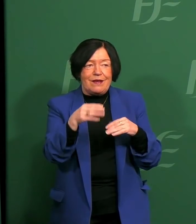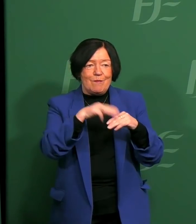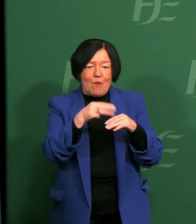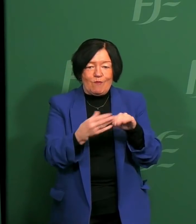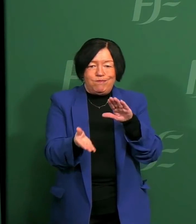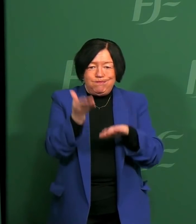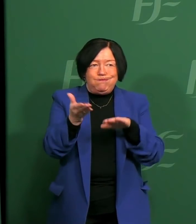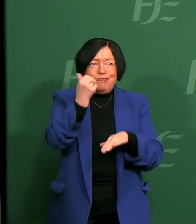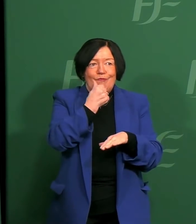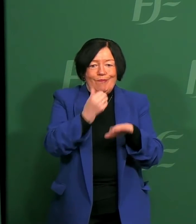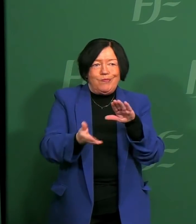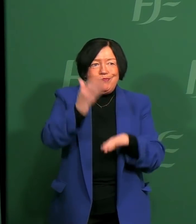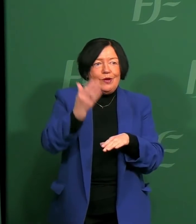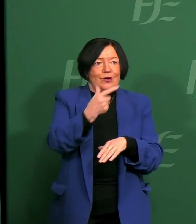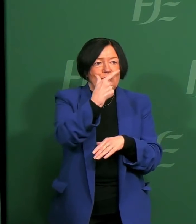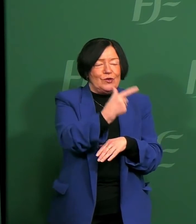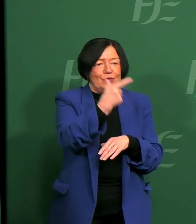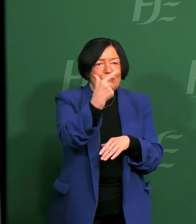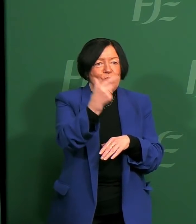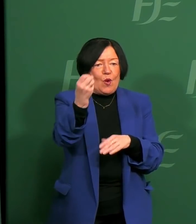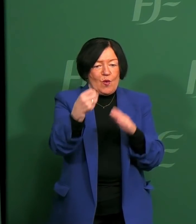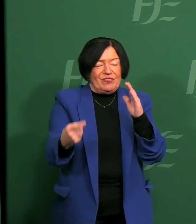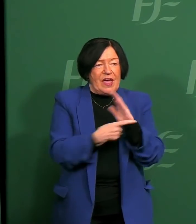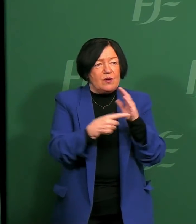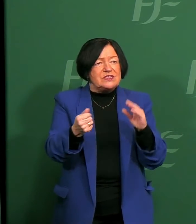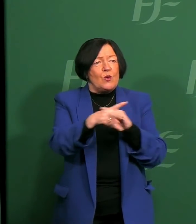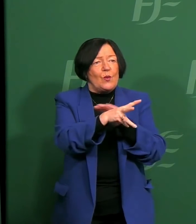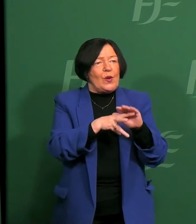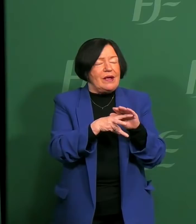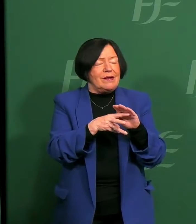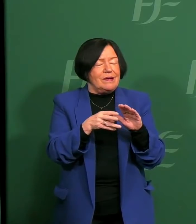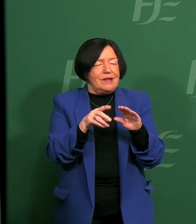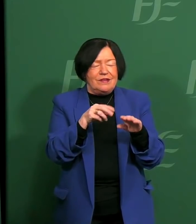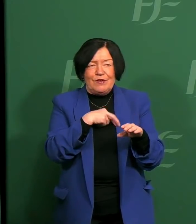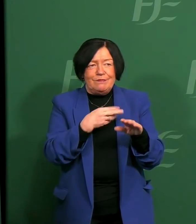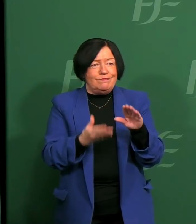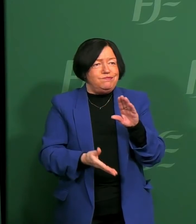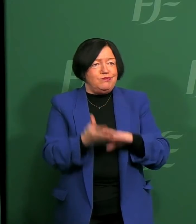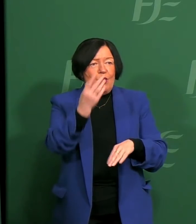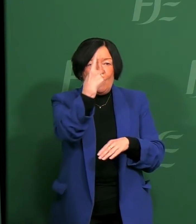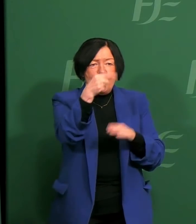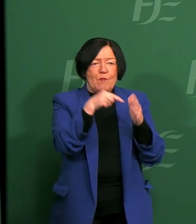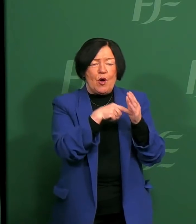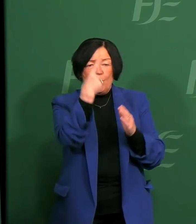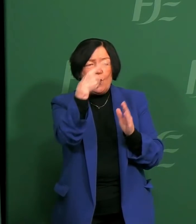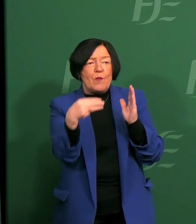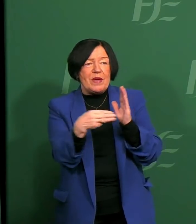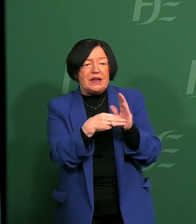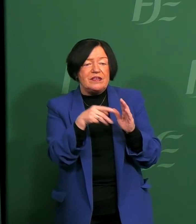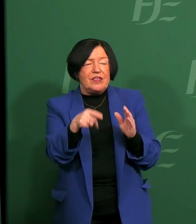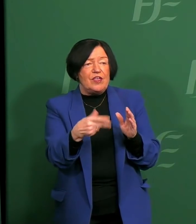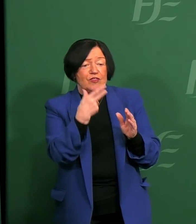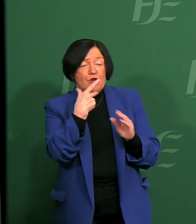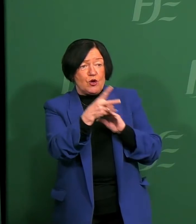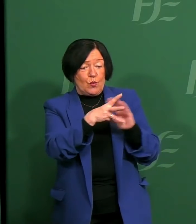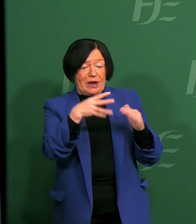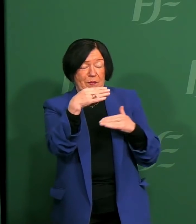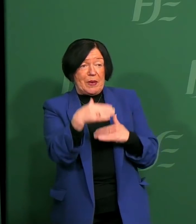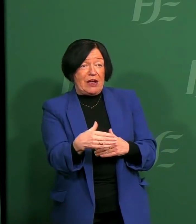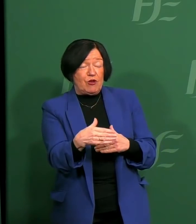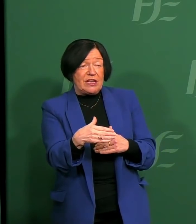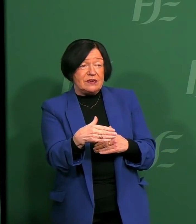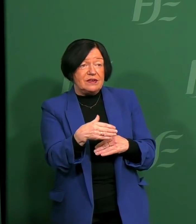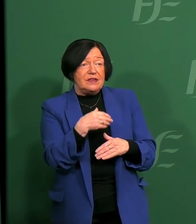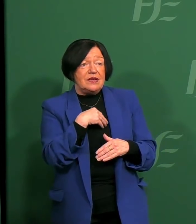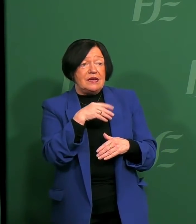of 220,000 per week. So seeing well over 1.1 million in a 5-week period. And